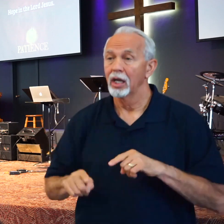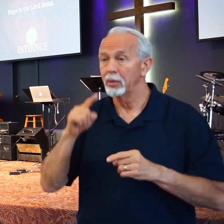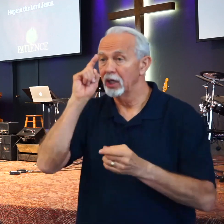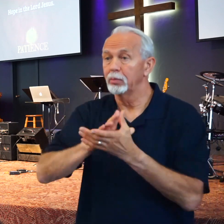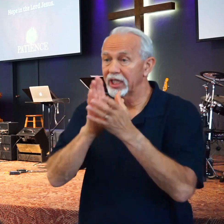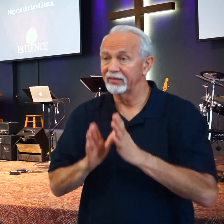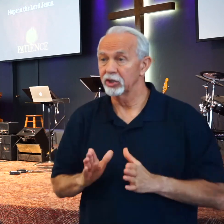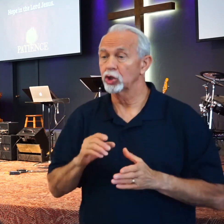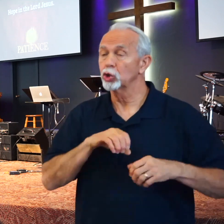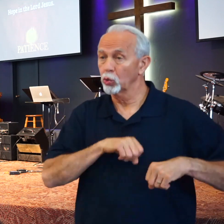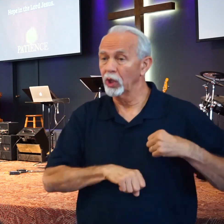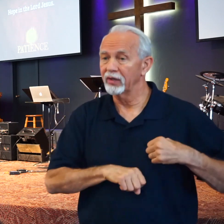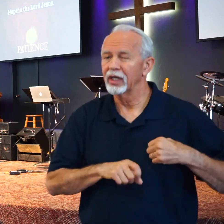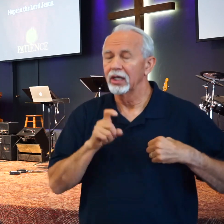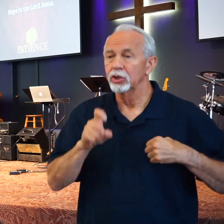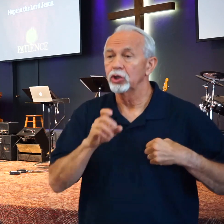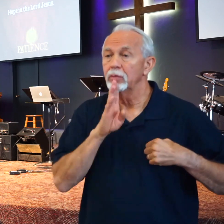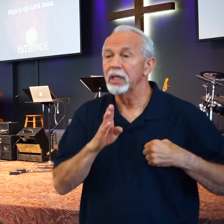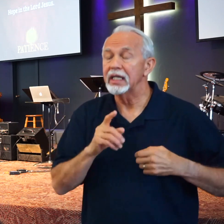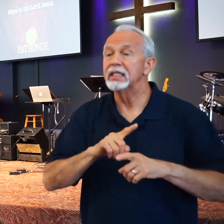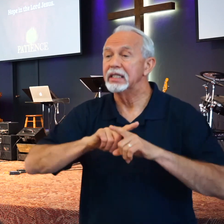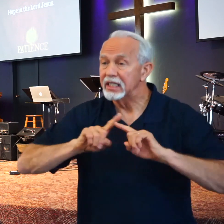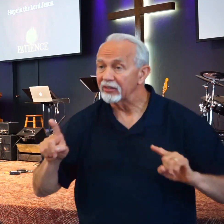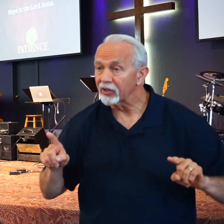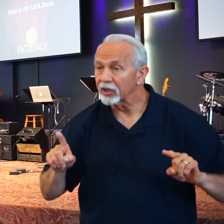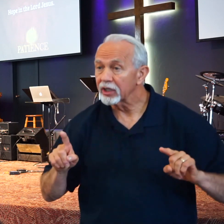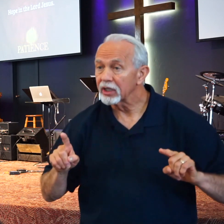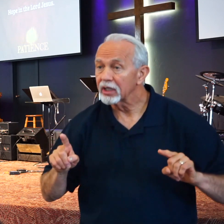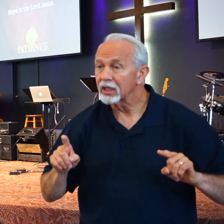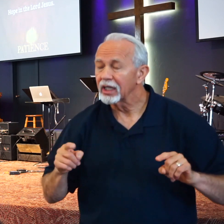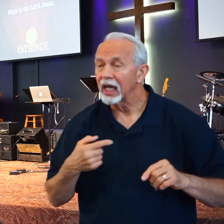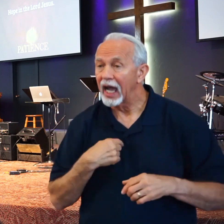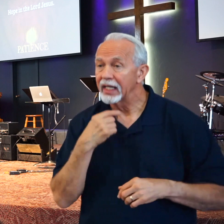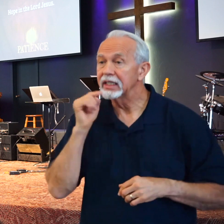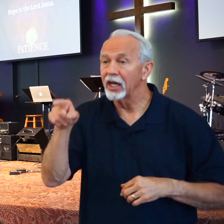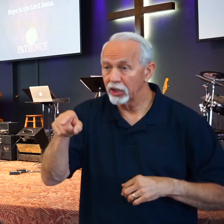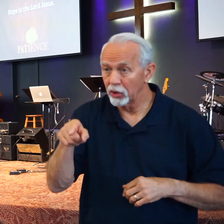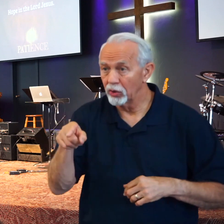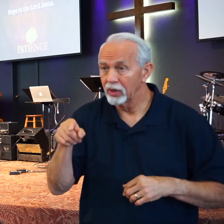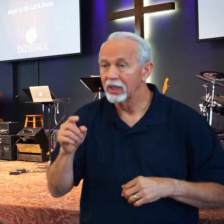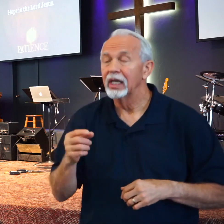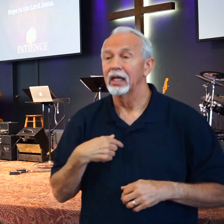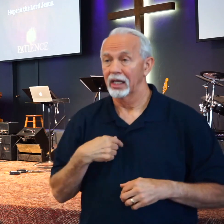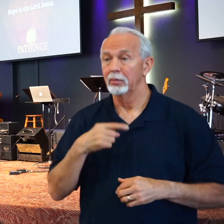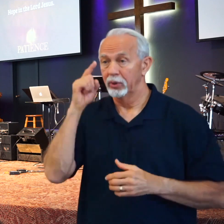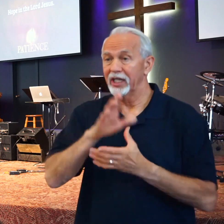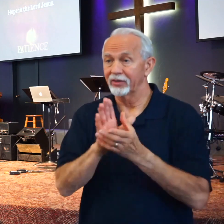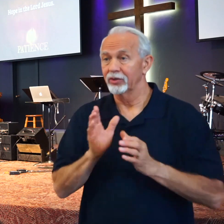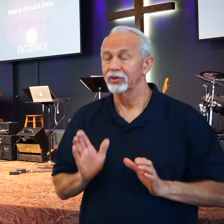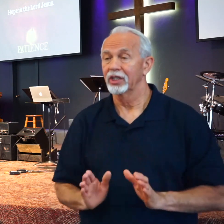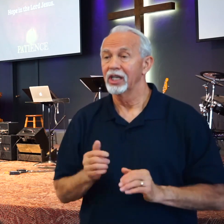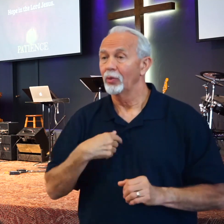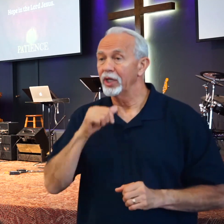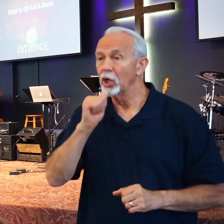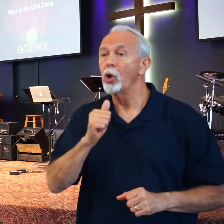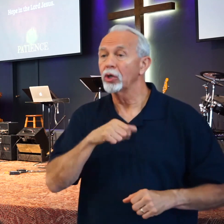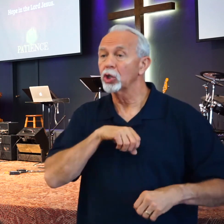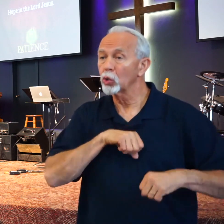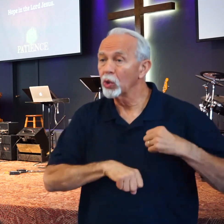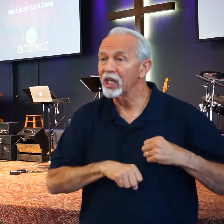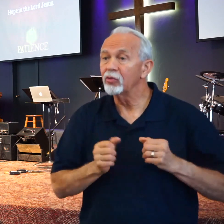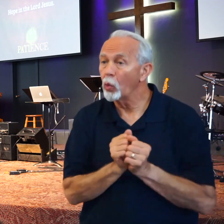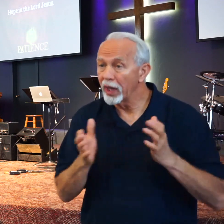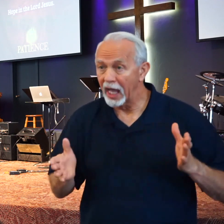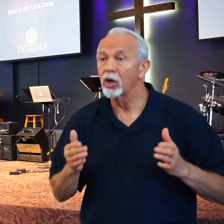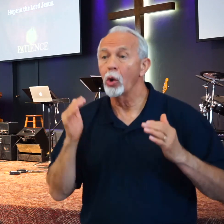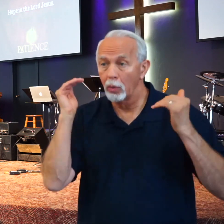grief should be different from an unbeliever's grief. And I'm here to tell you that as believers, we do not grieve without